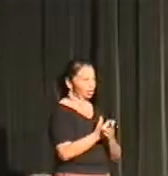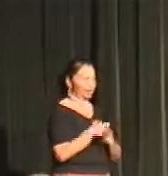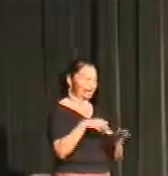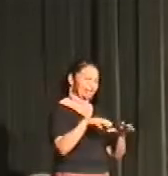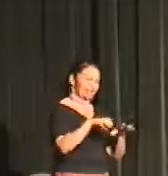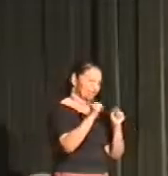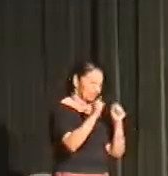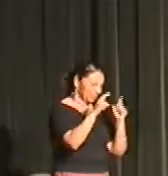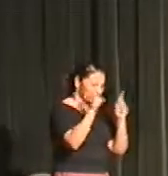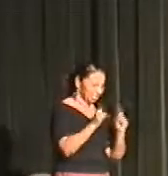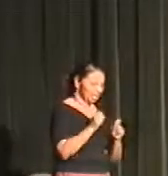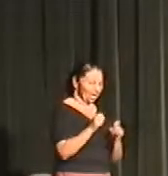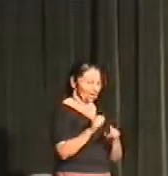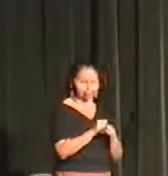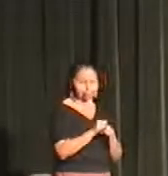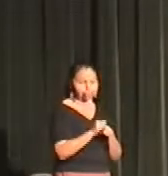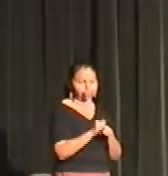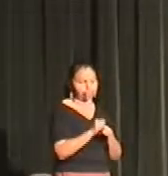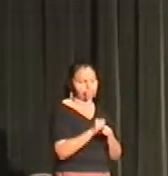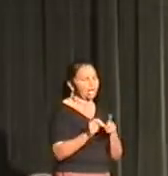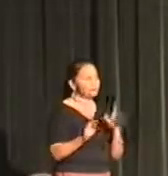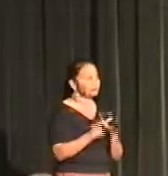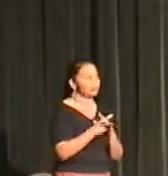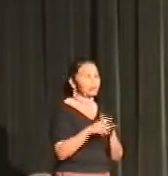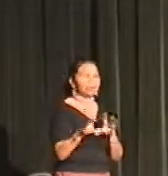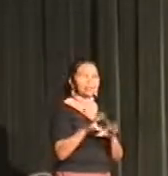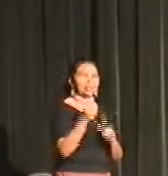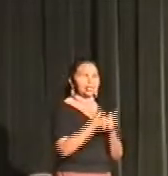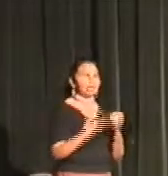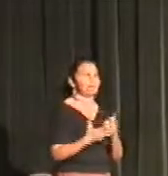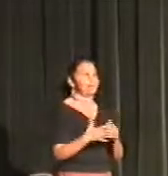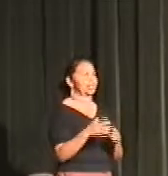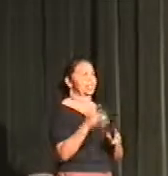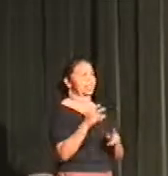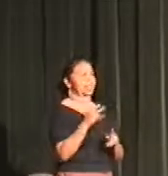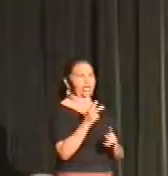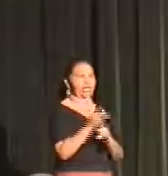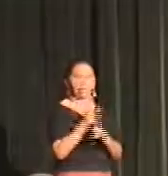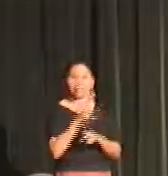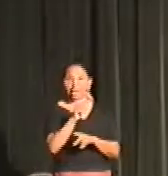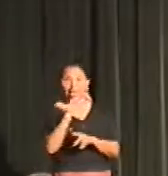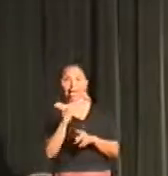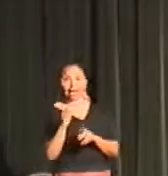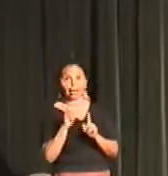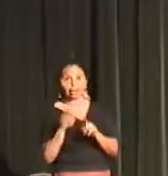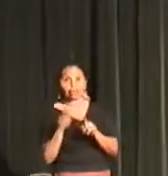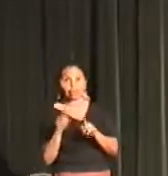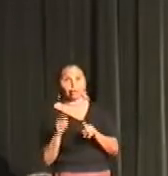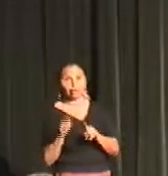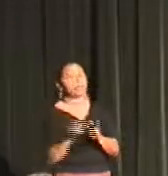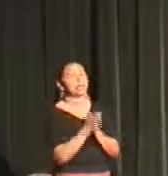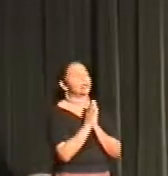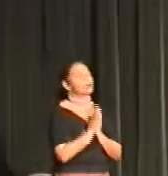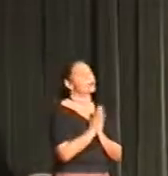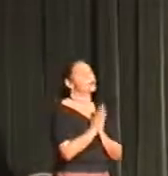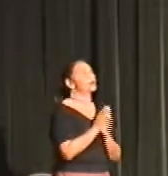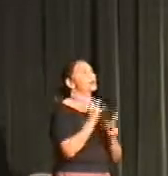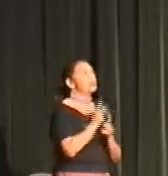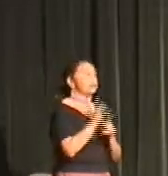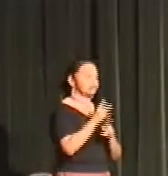hard, and I showed up, and I did the very best I could, and I kept all my AA commitments, and I prayed, and I tried to keep a good spiritual, you